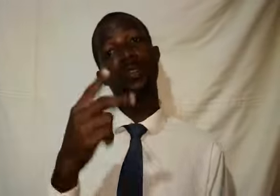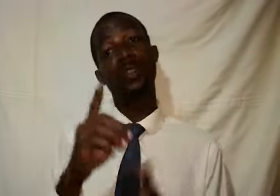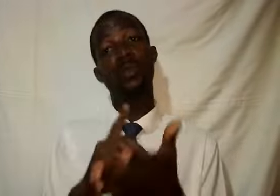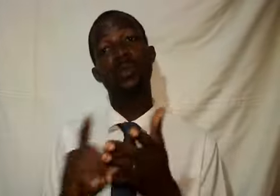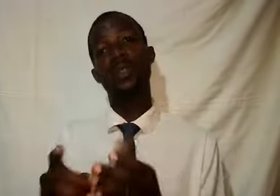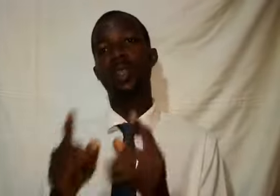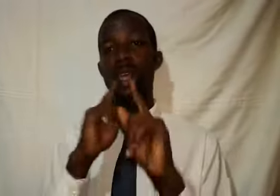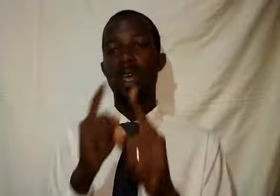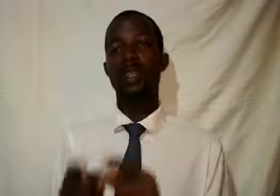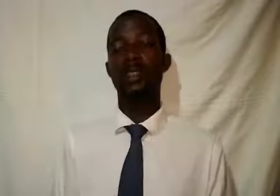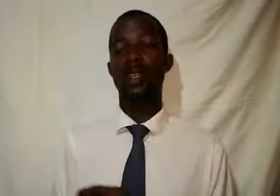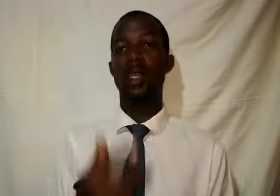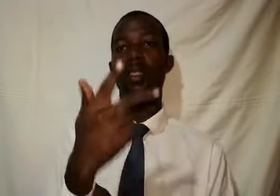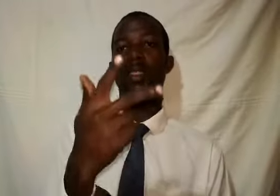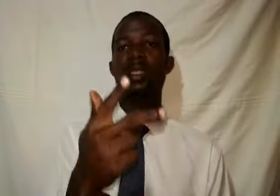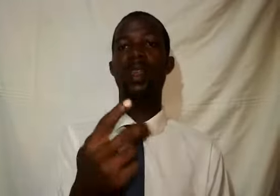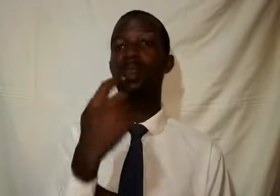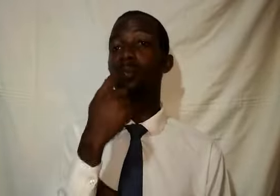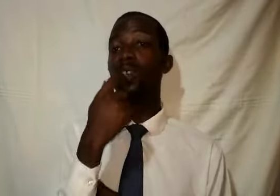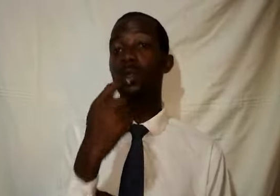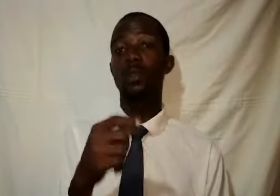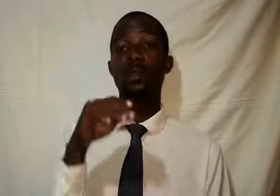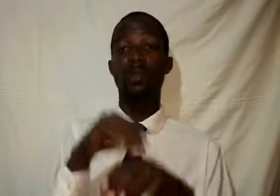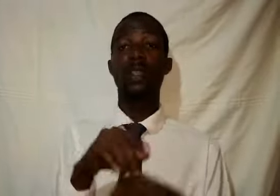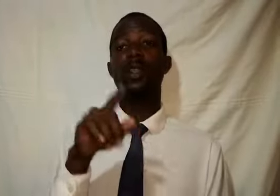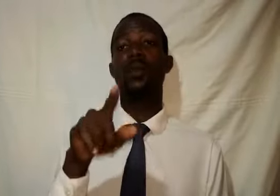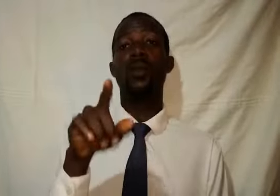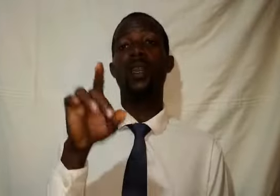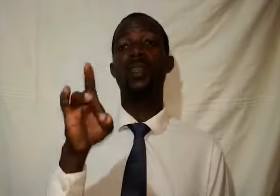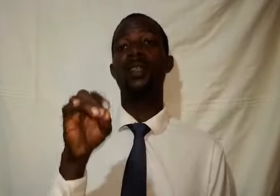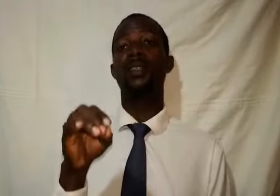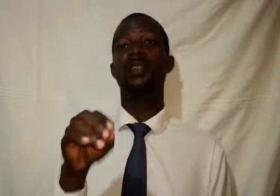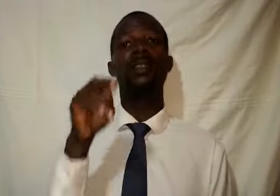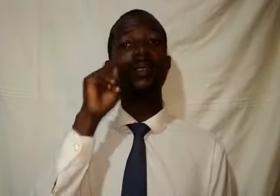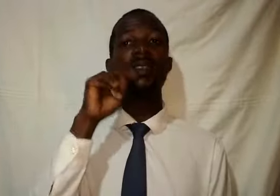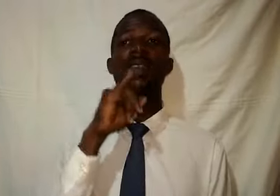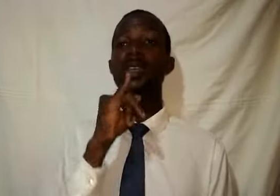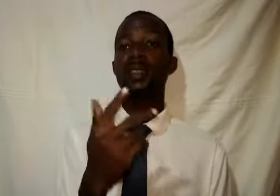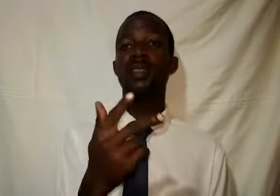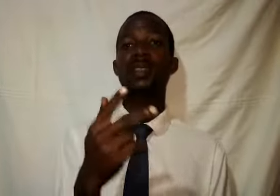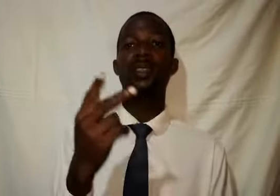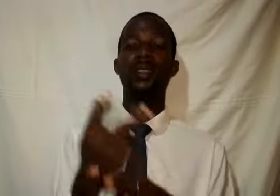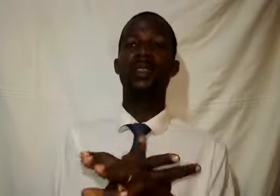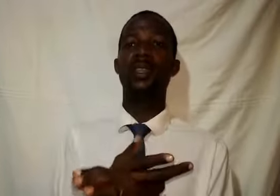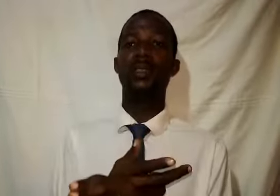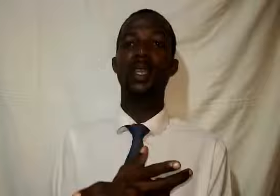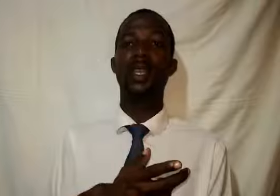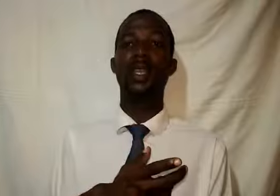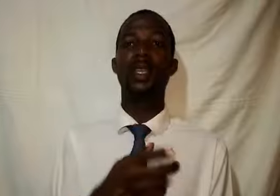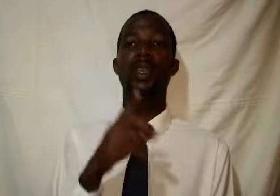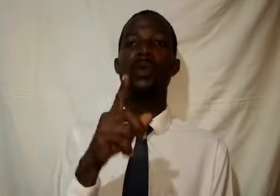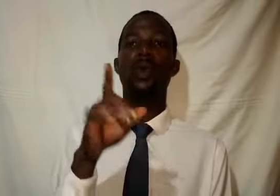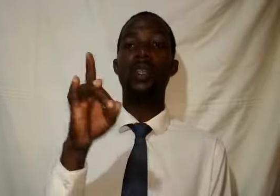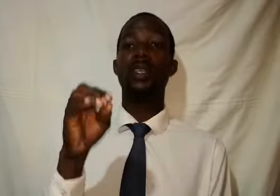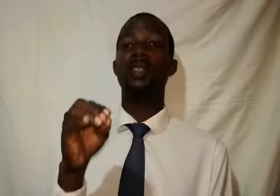Solution: 3 bottles at 180 naira cost 3 times 180 naira